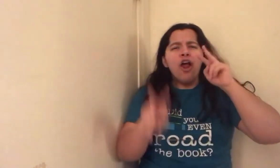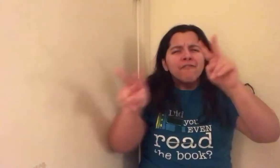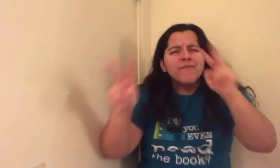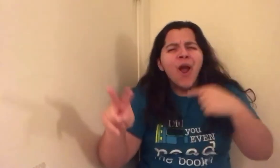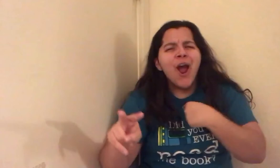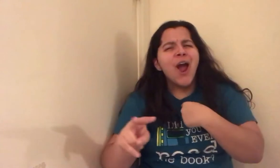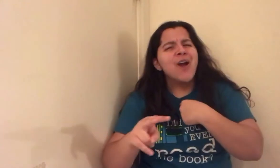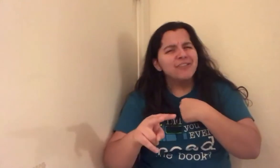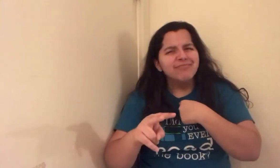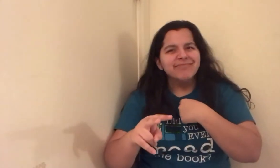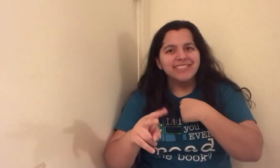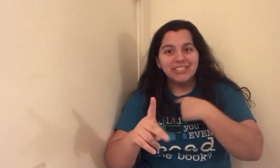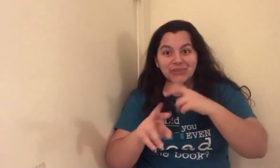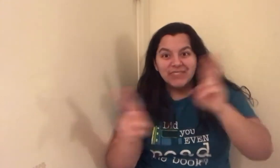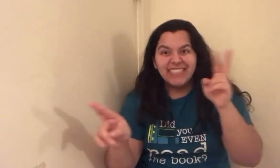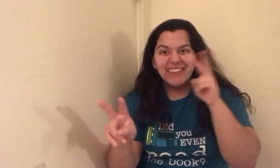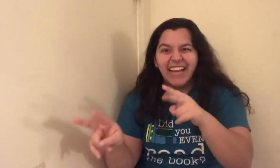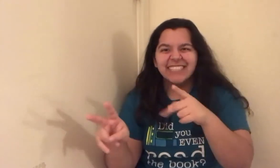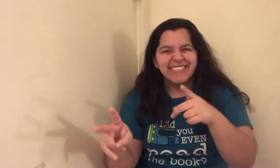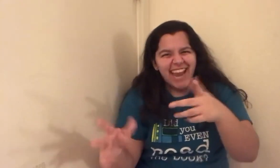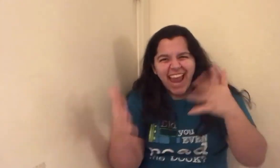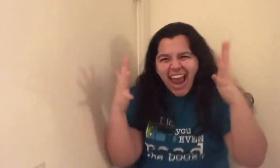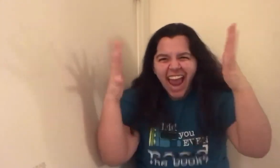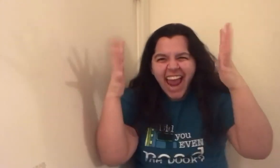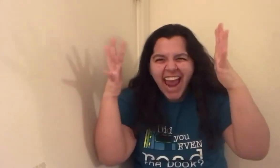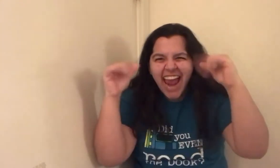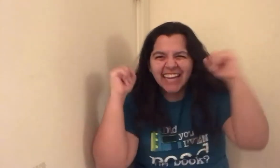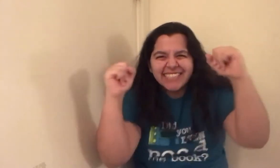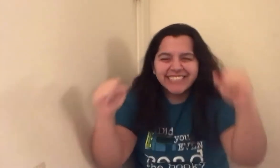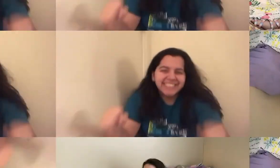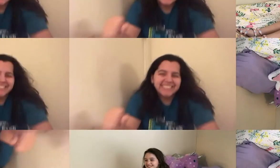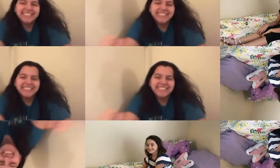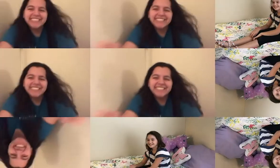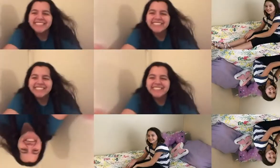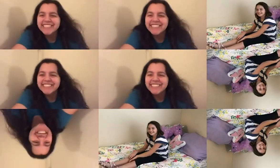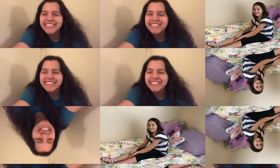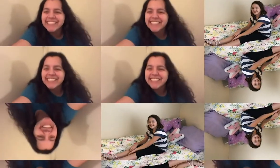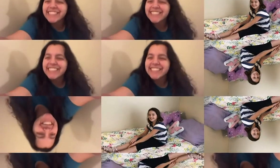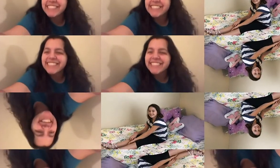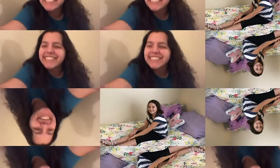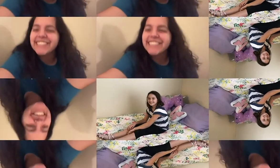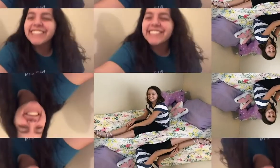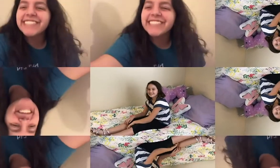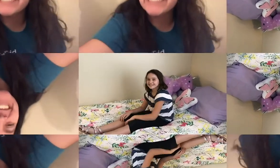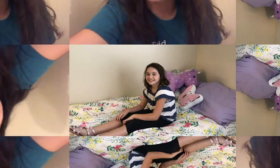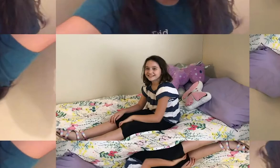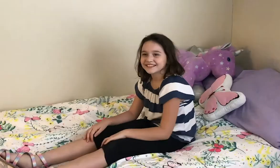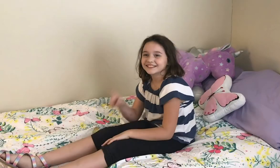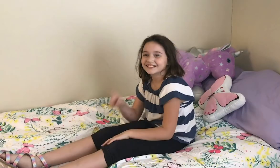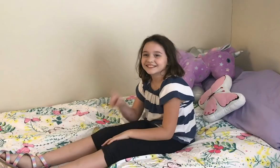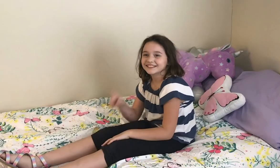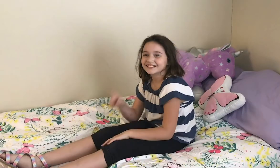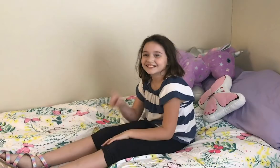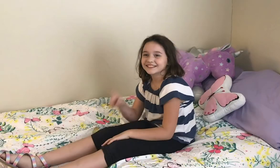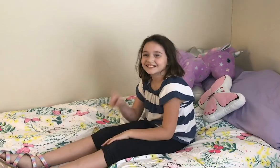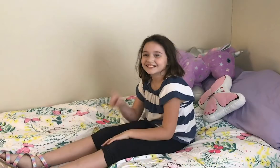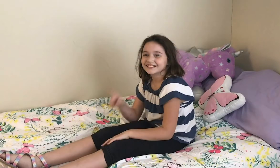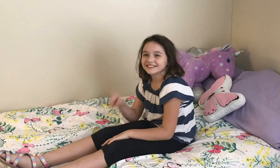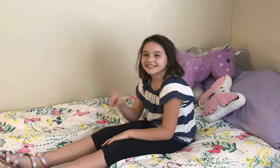looking forward to that. Are you ready to watch? It's going to be awesome. It to a video of a student sitting on her bed next to a butterfly and unicorn pillow. She begins to sign.